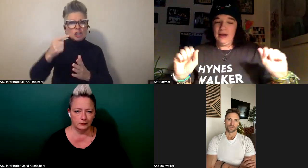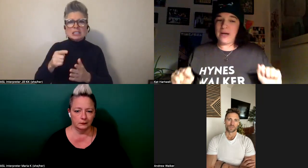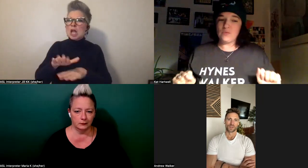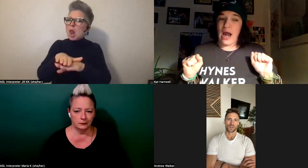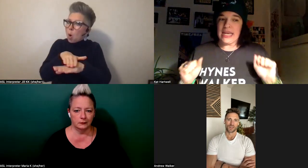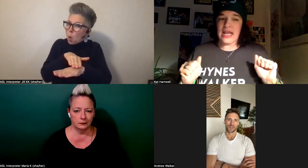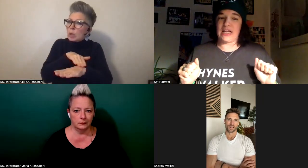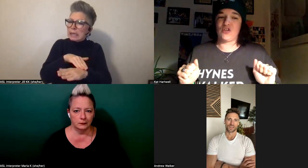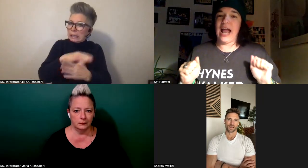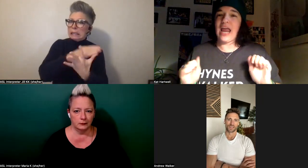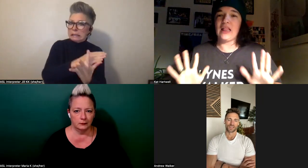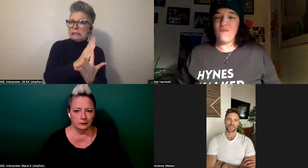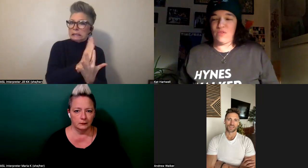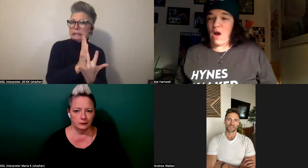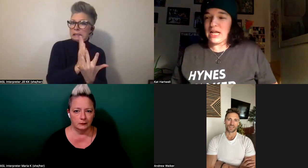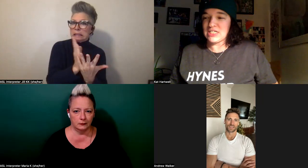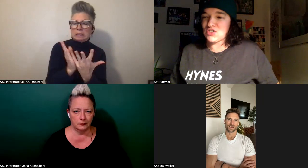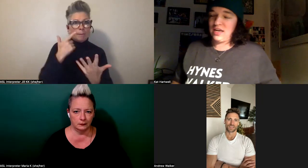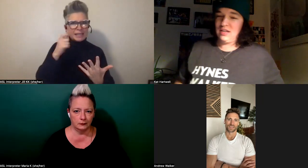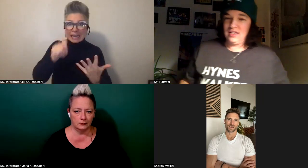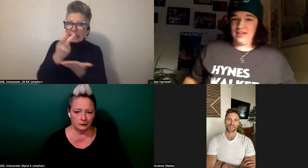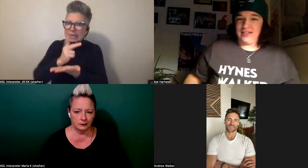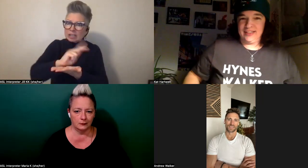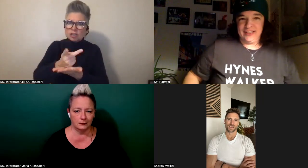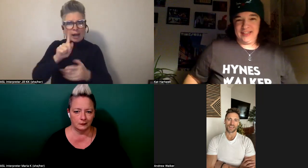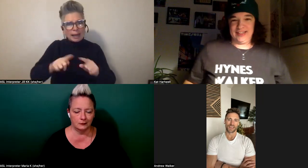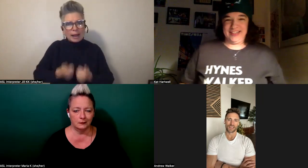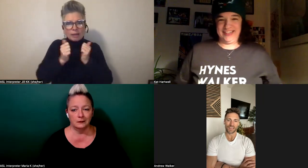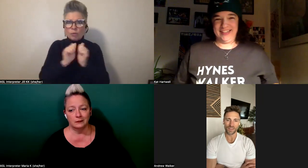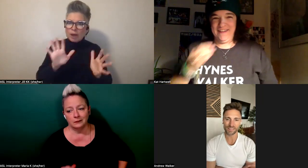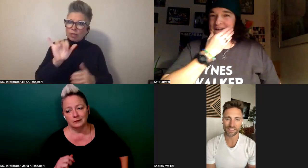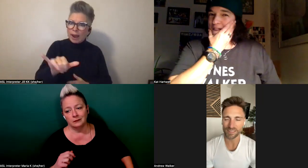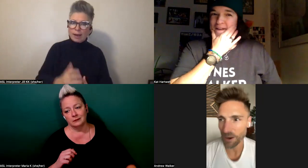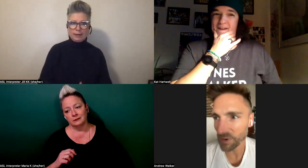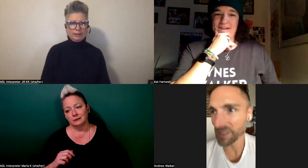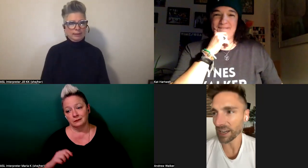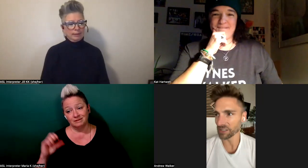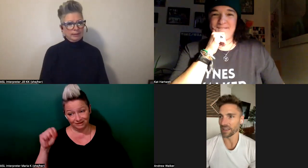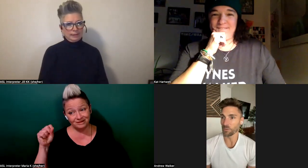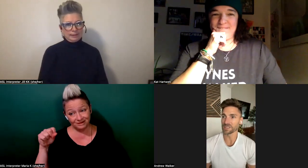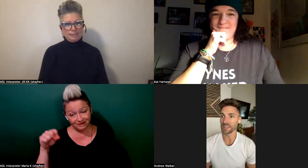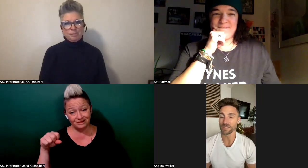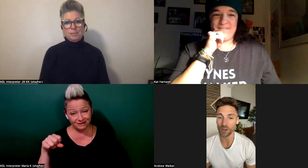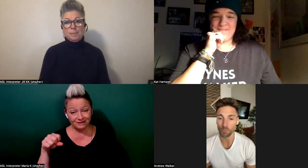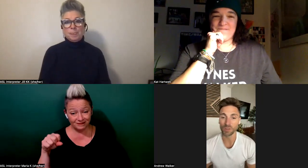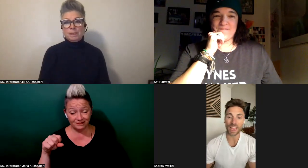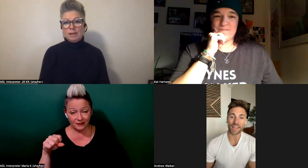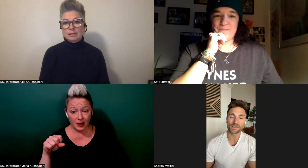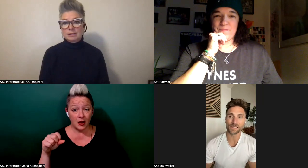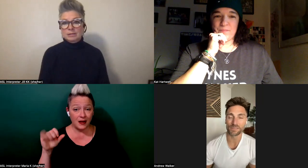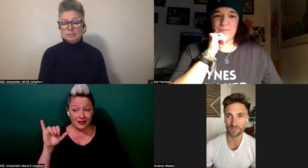slowly, because I need a kitchen. I can't live without a kitchen. Yeah. That wasn't even in